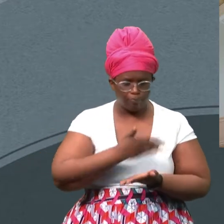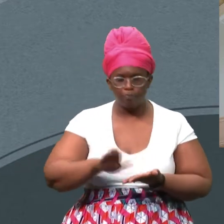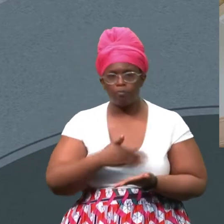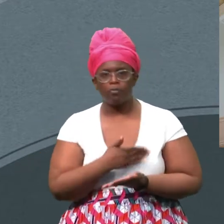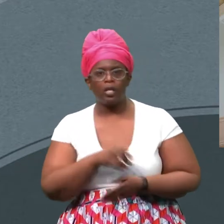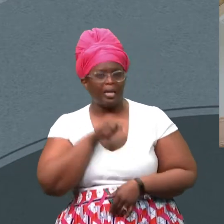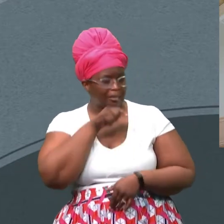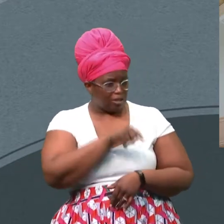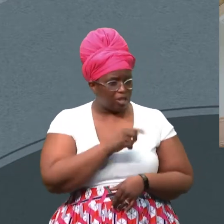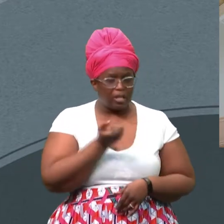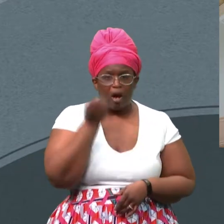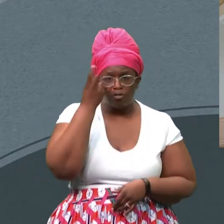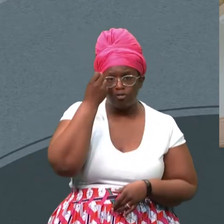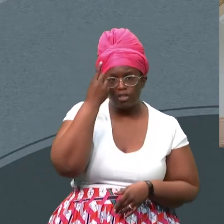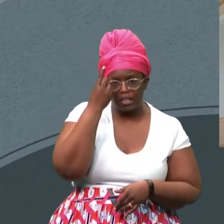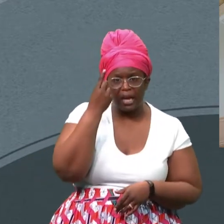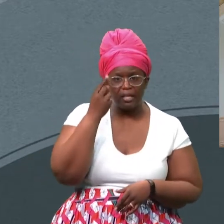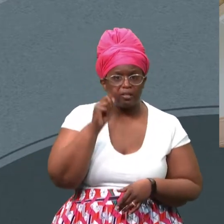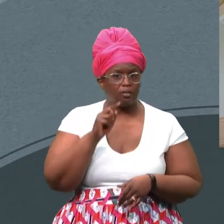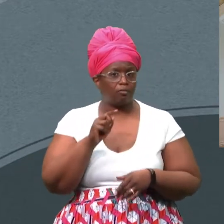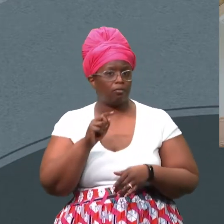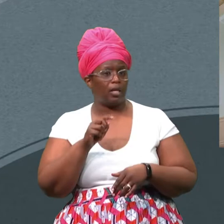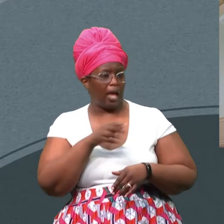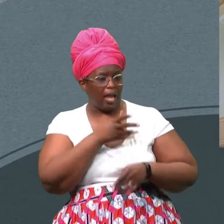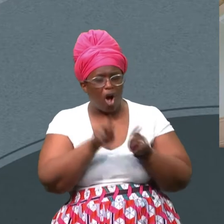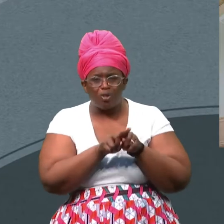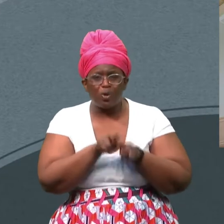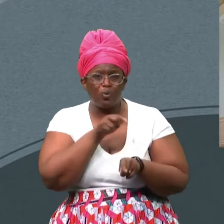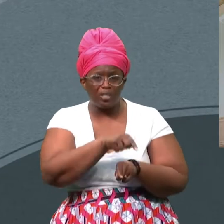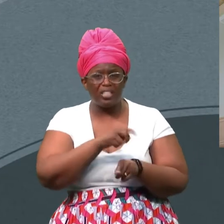is using the word. Woo-hoo!